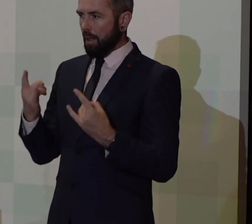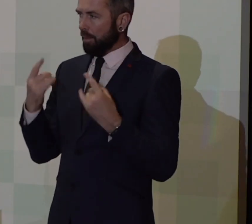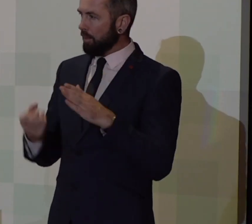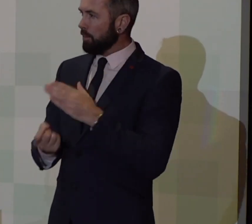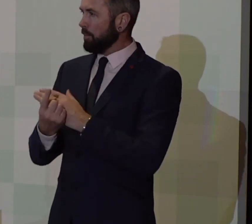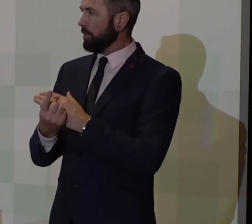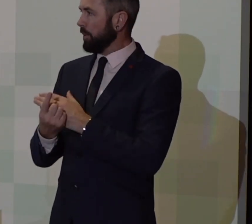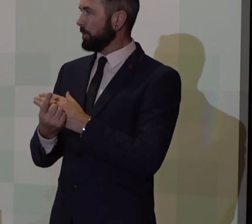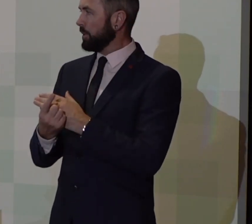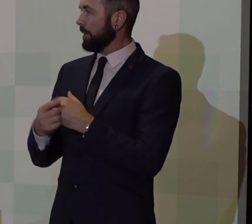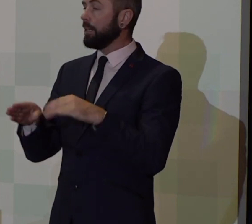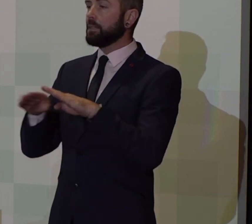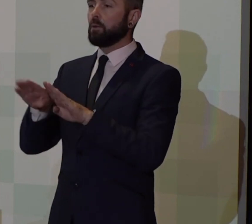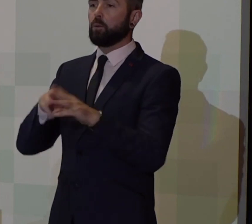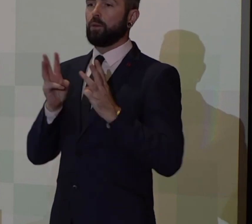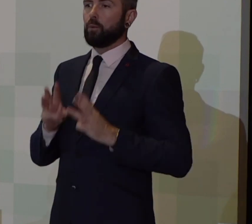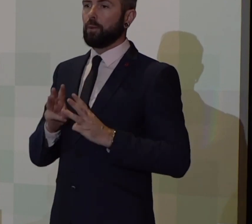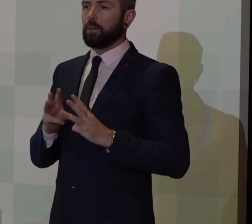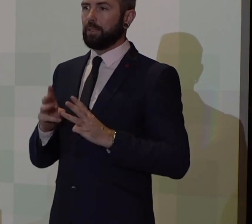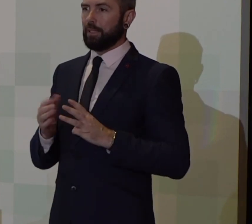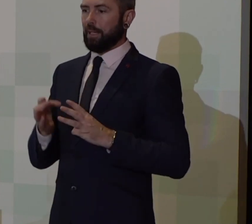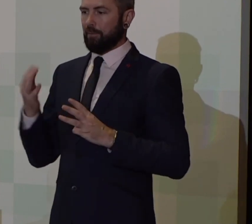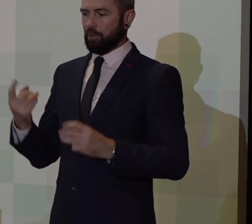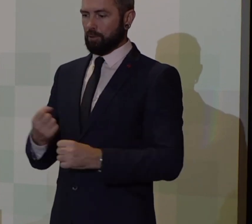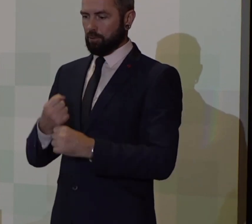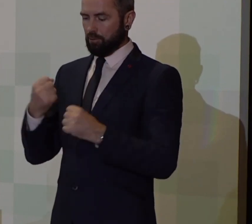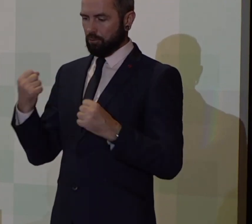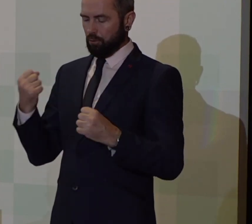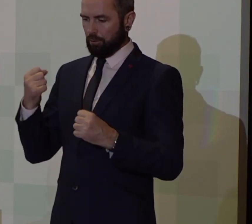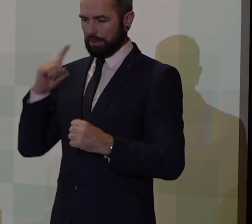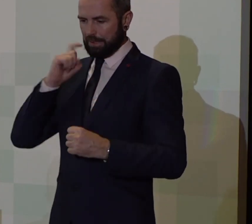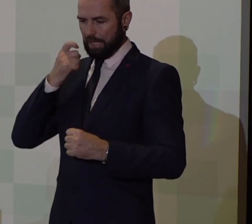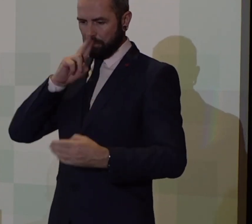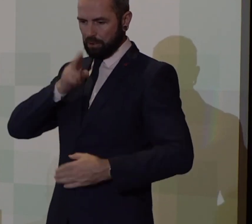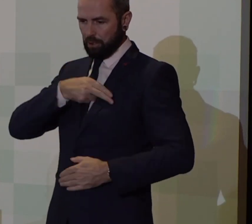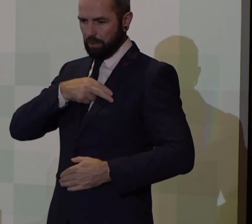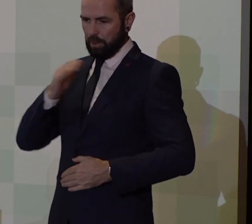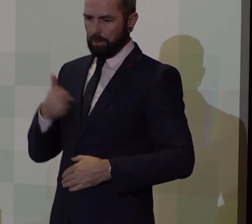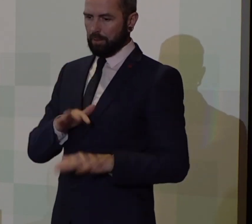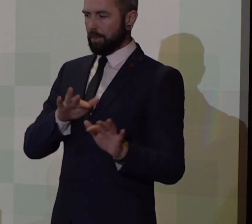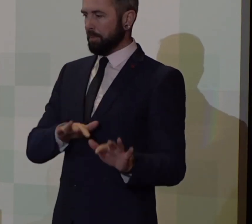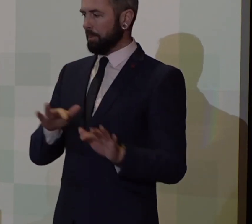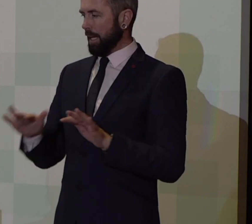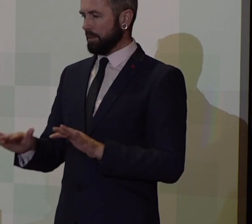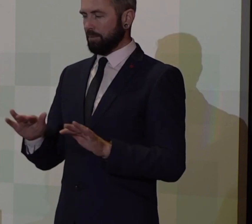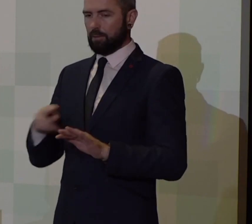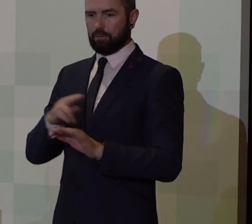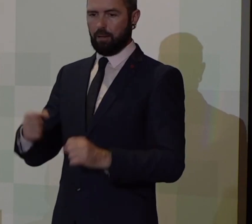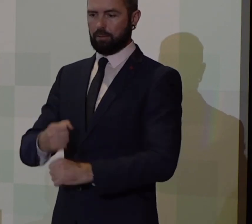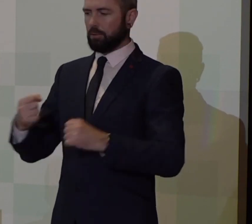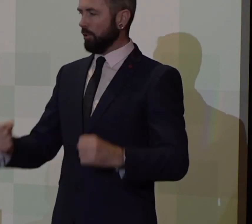in women, being too strongly sexual stereotyped in terms of being very passive,